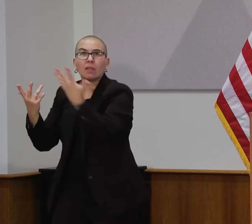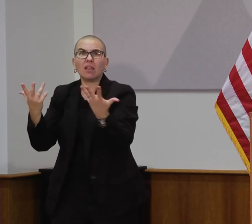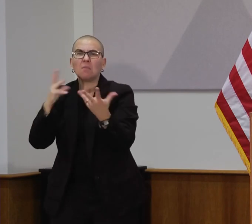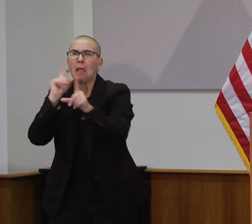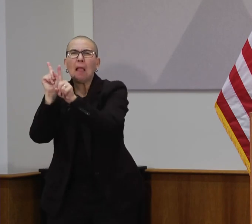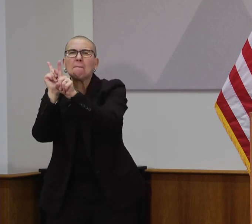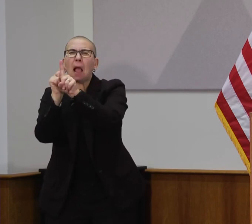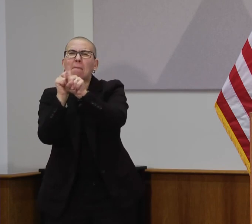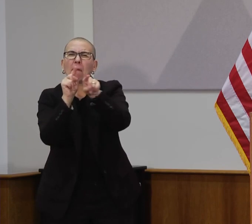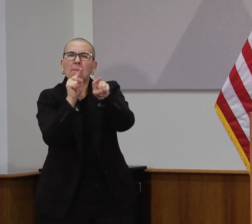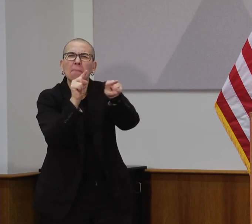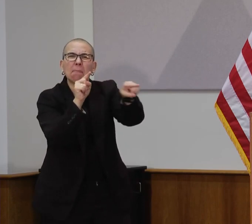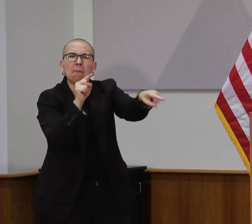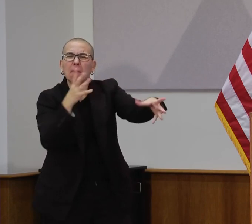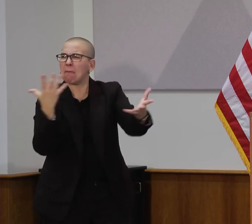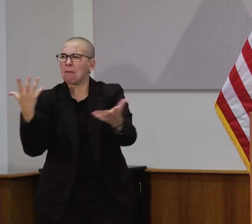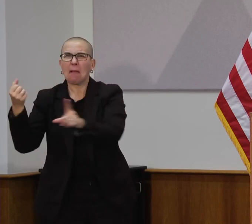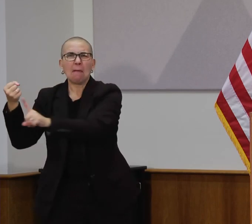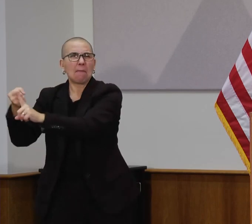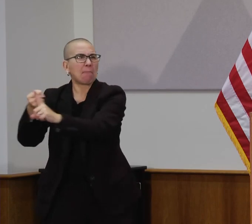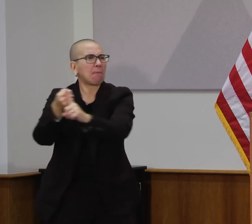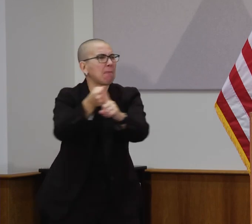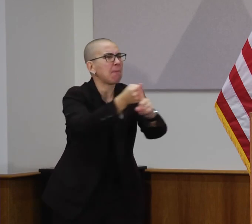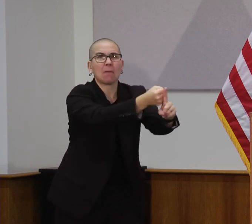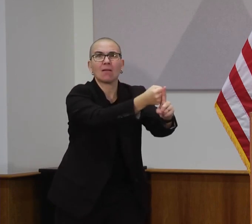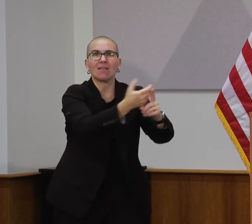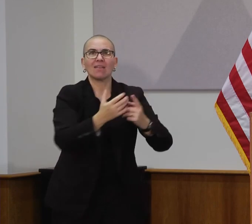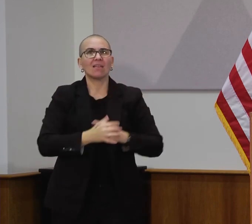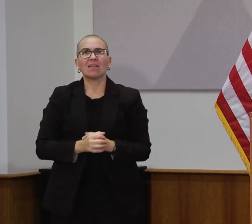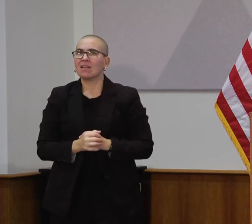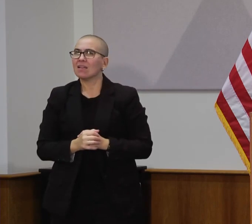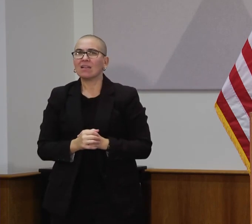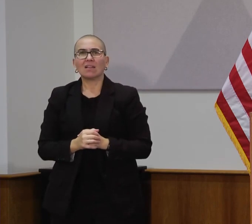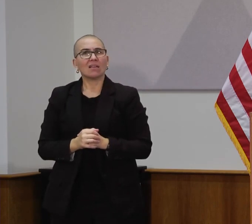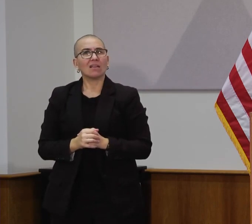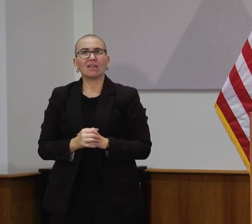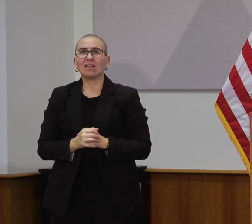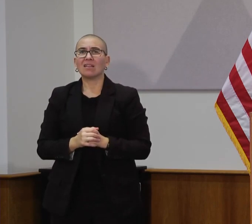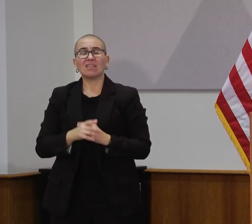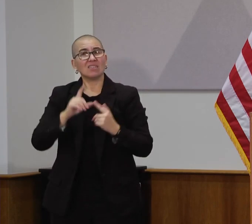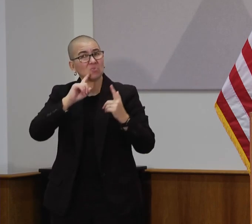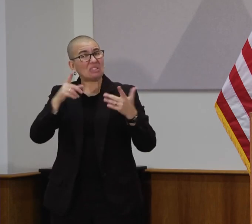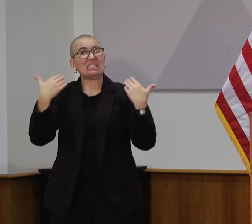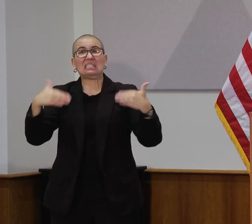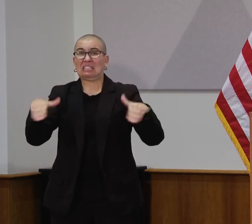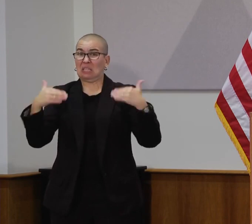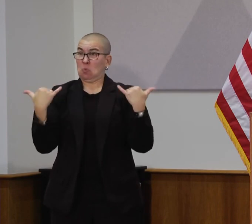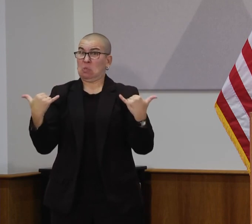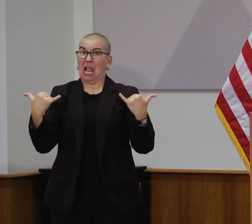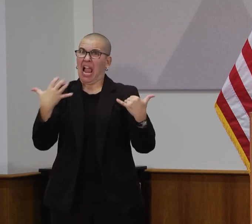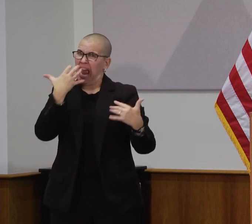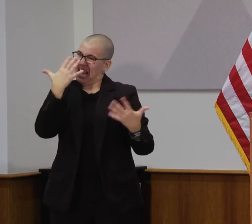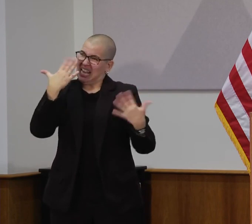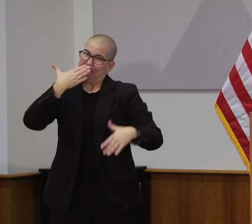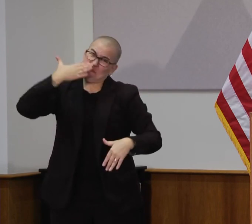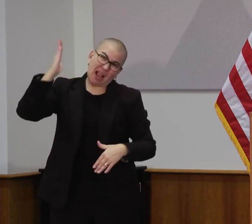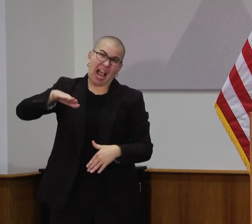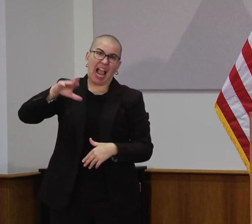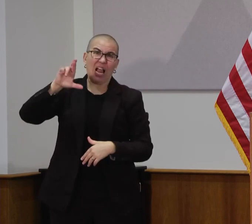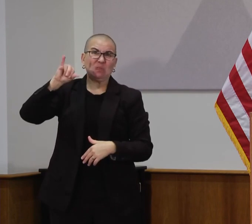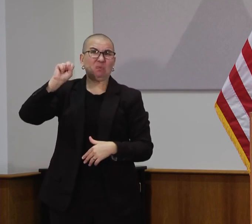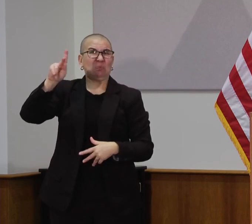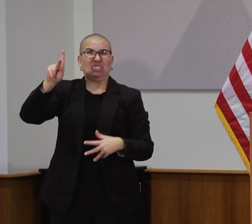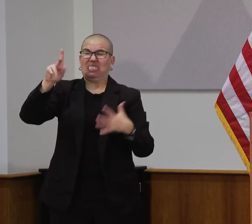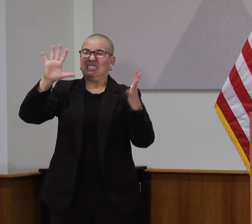is now looking like a very significant healthcare staffing crisis in our state. And I don't use that word lightly.